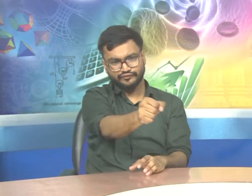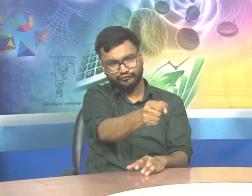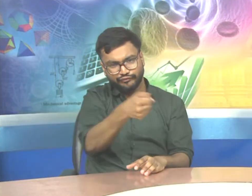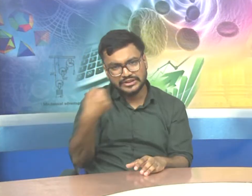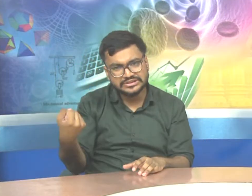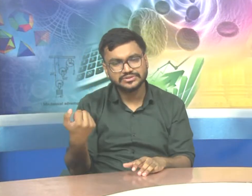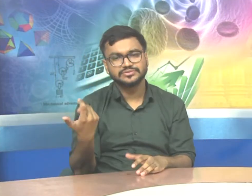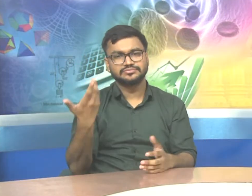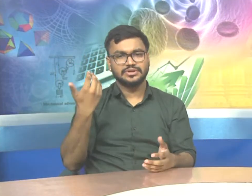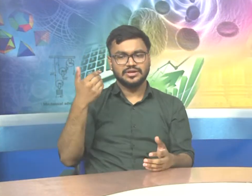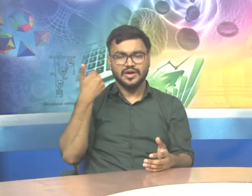refrigerators,